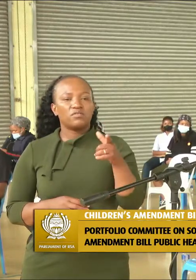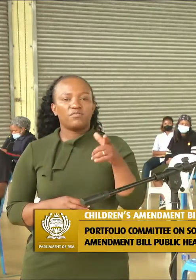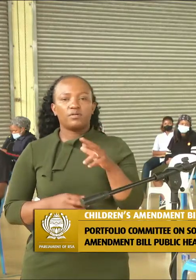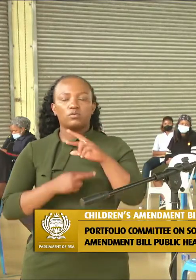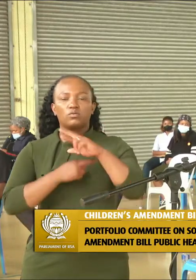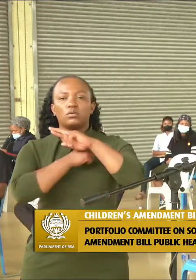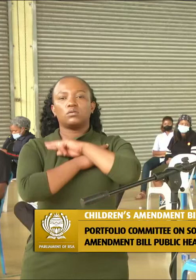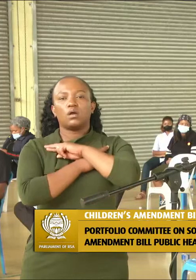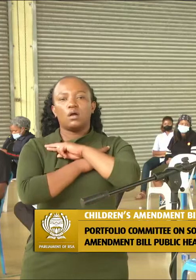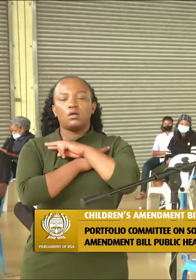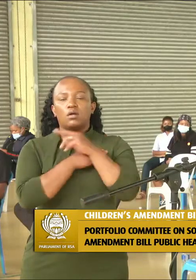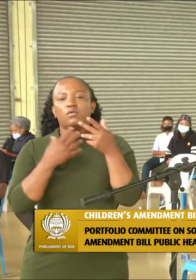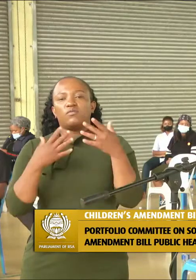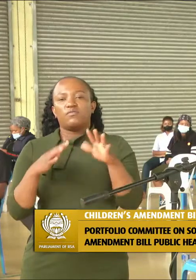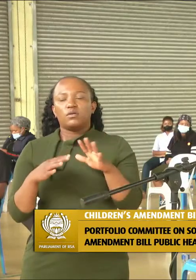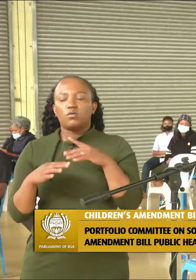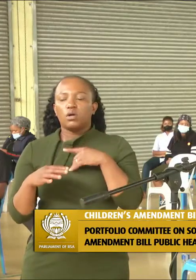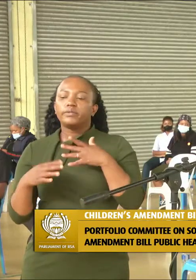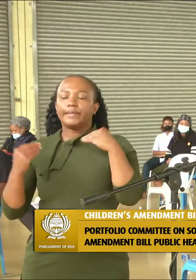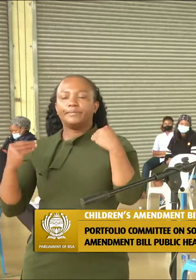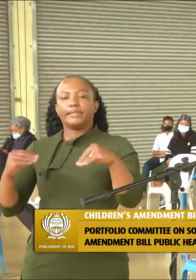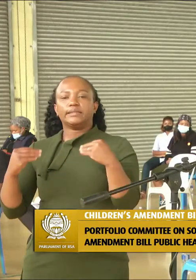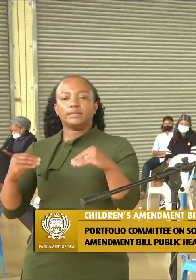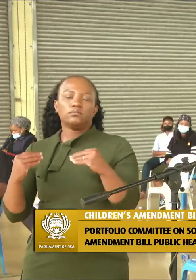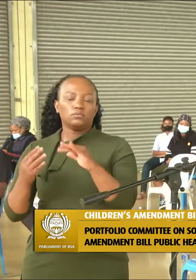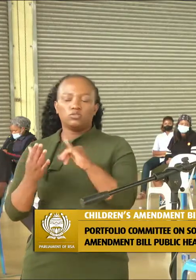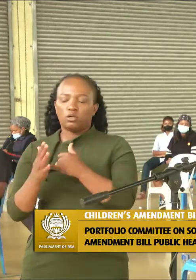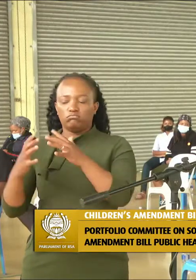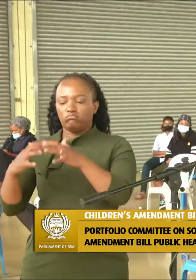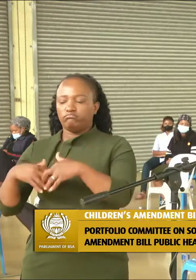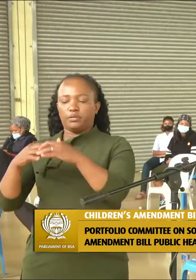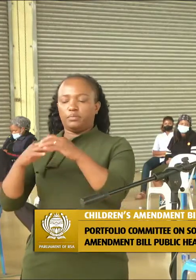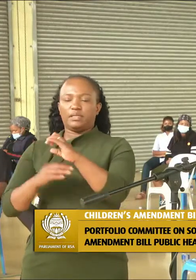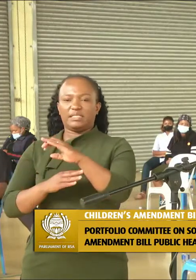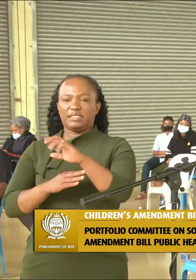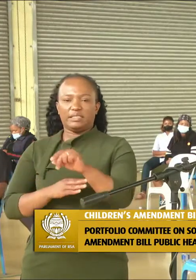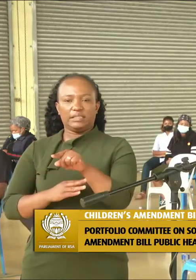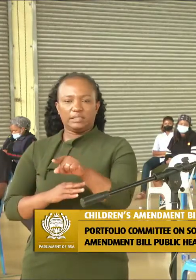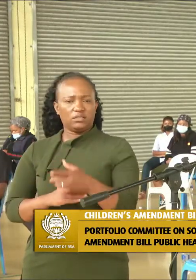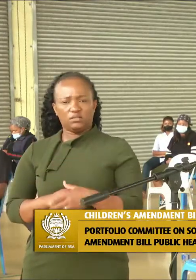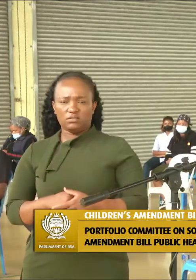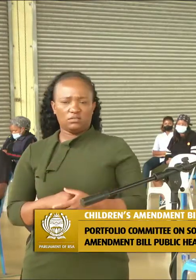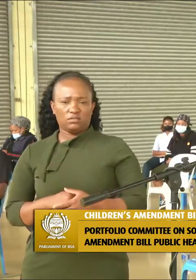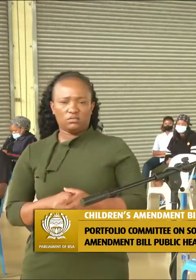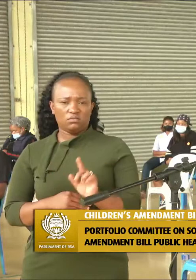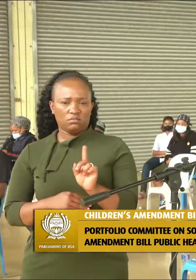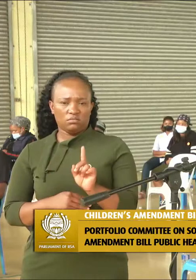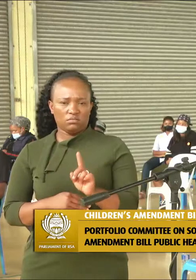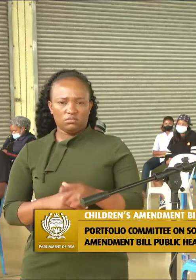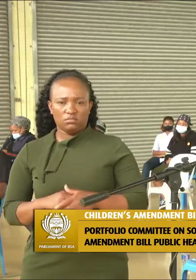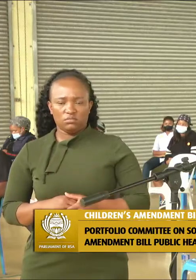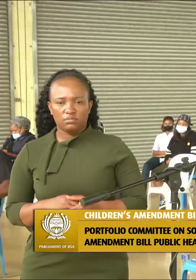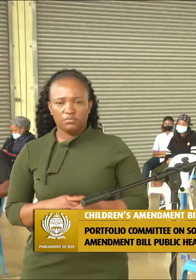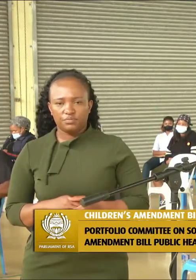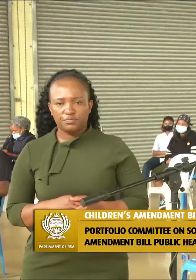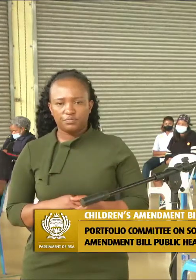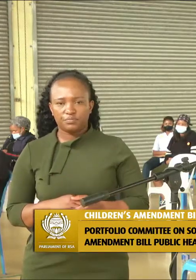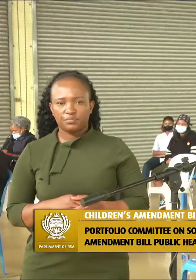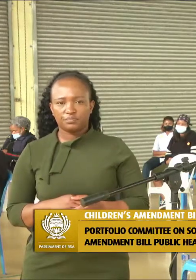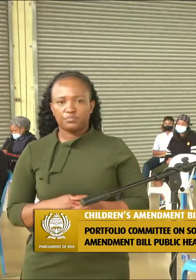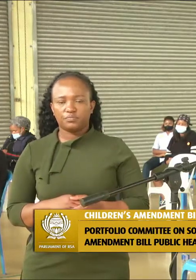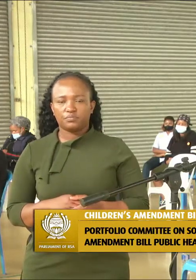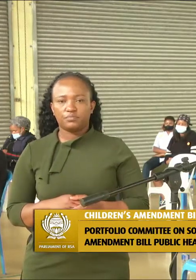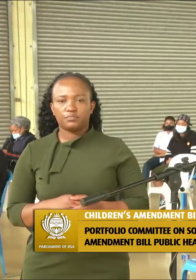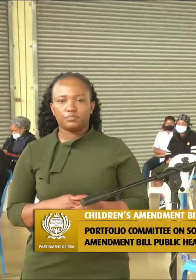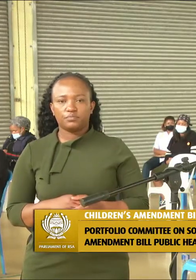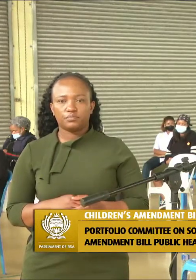ukuzigcina ebusy noma obona ngazuthi kunga right ukuthi aqale lo msebenzi. someone who is just retired, who wants